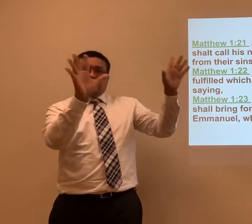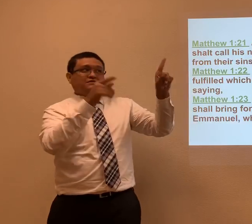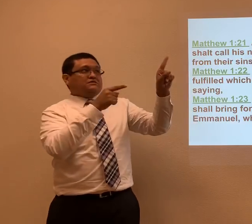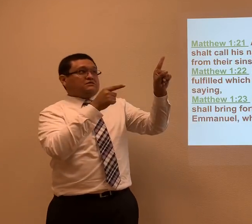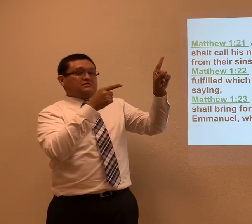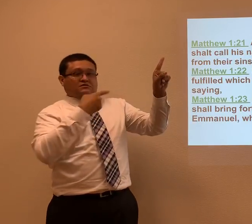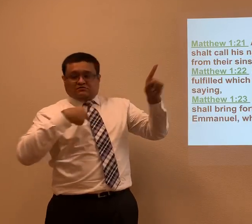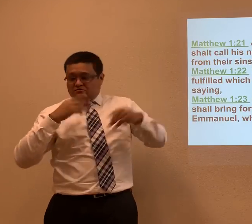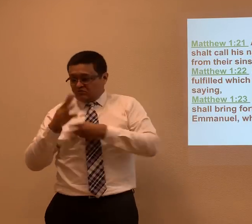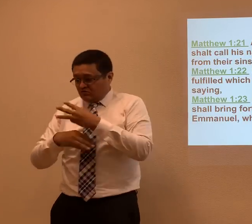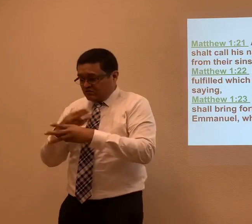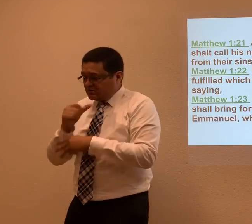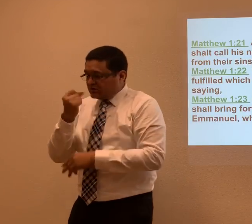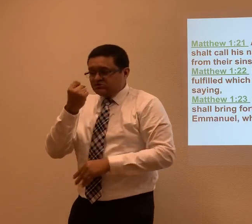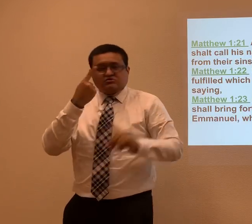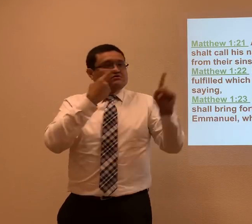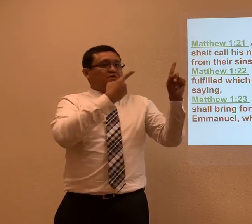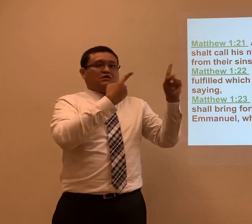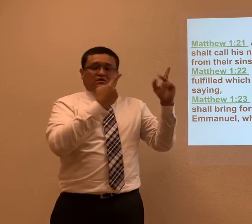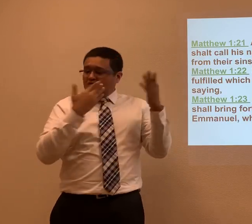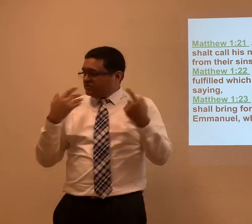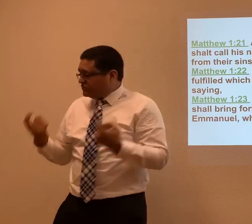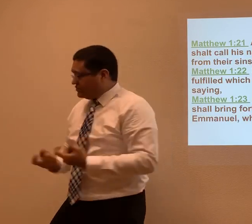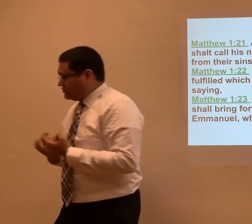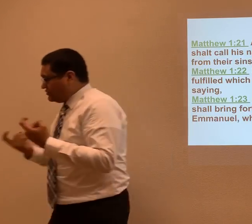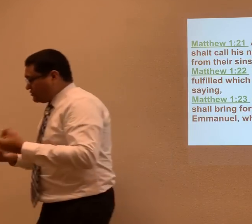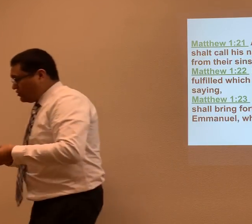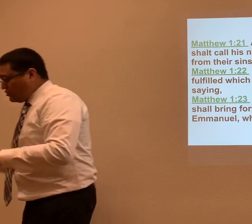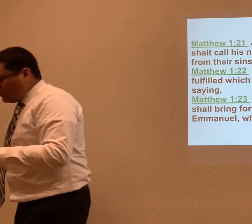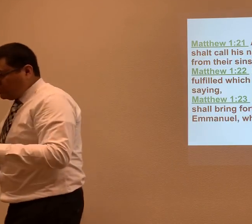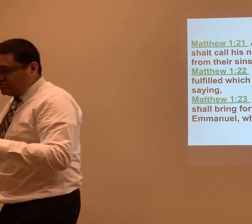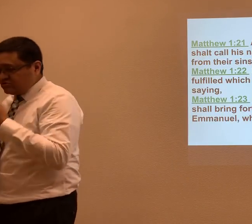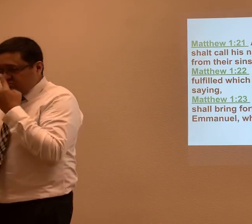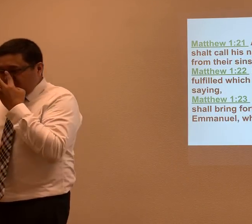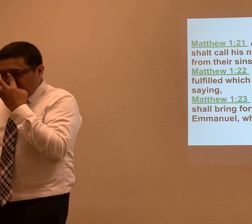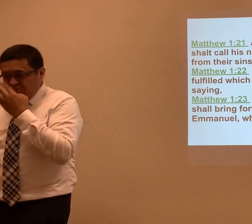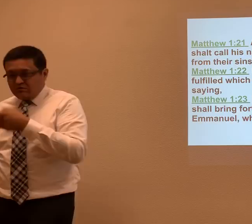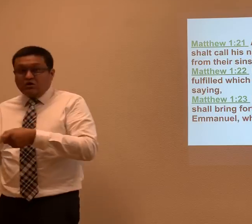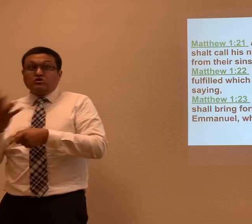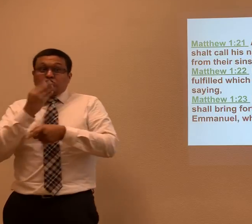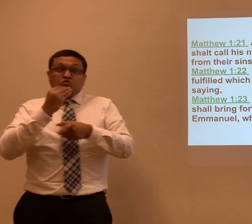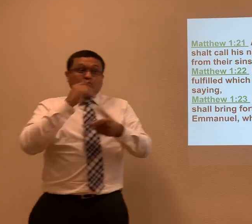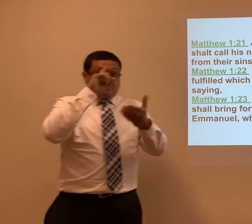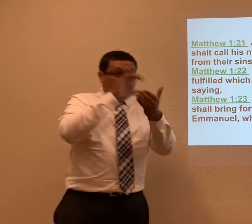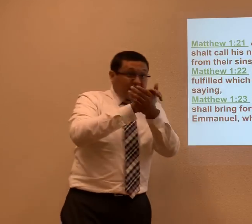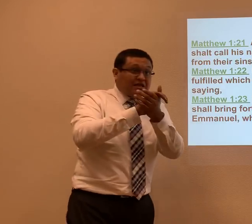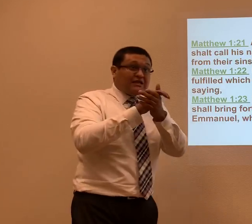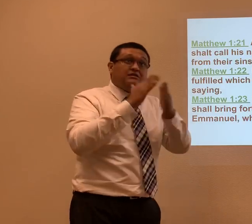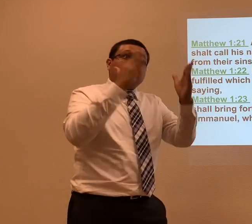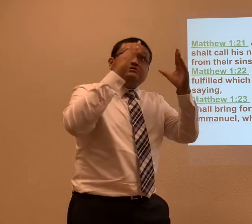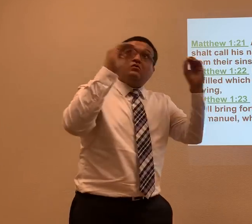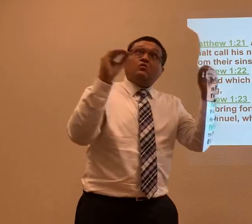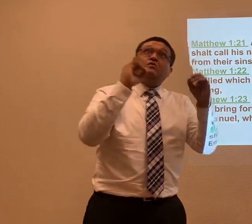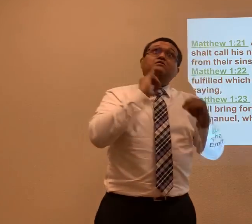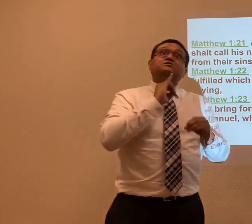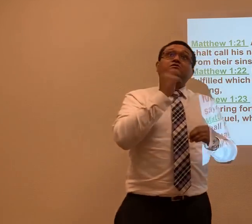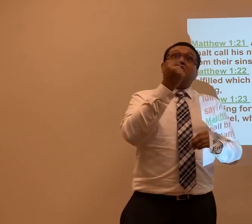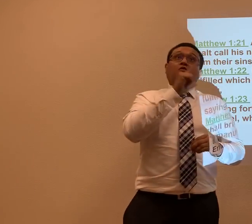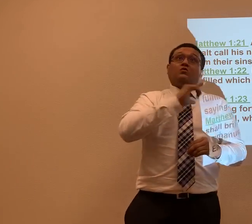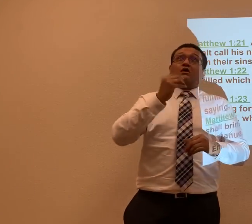God knew that the world didn't understand him. They were in sin. They were lost. The Jewish people believed